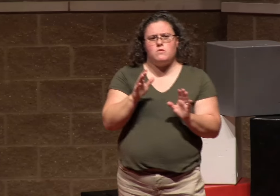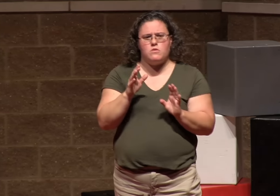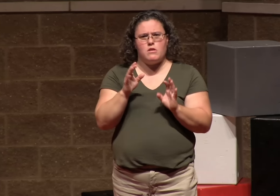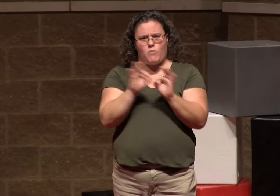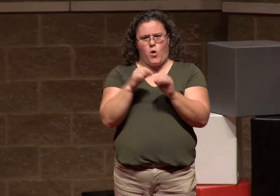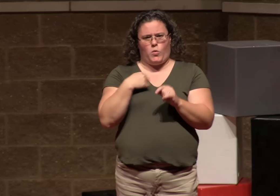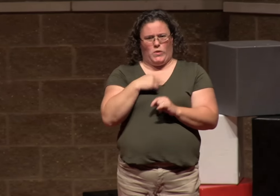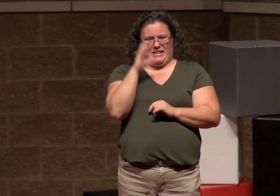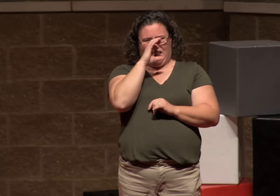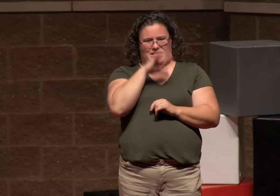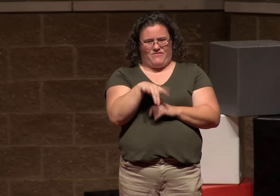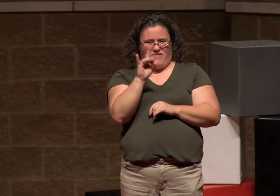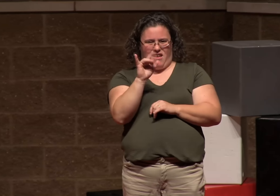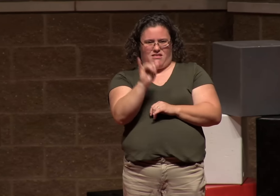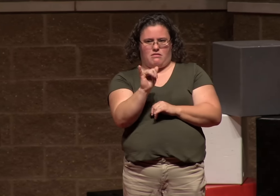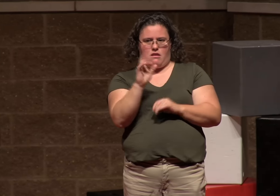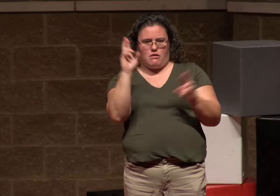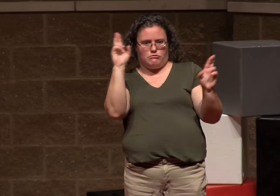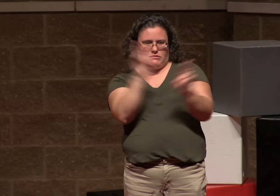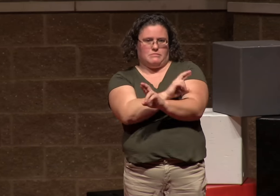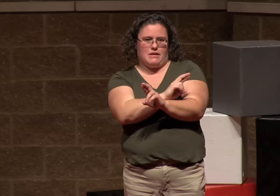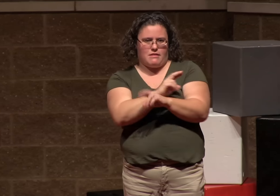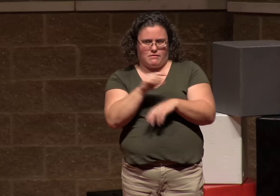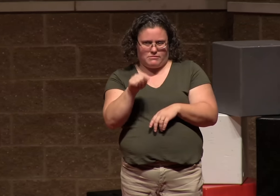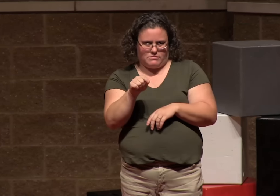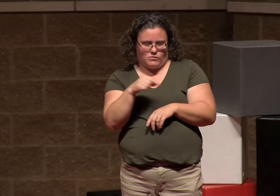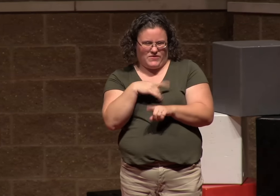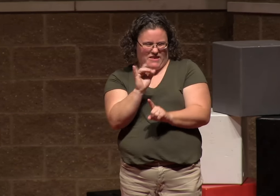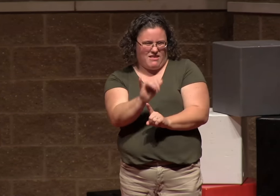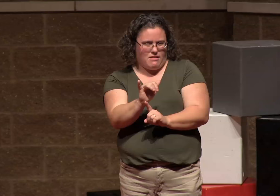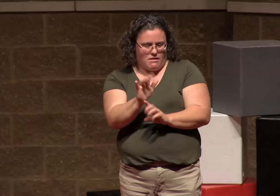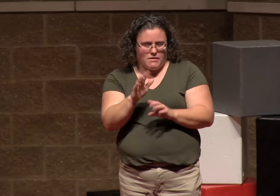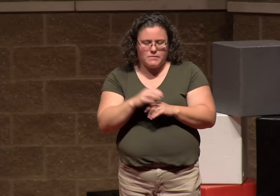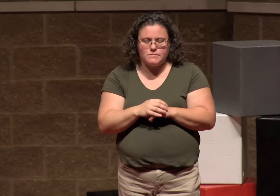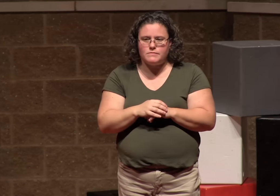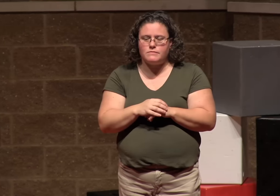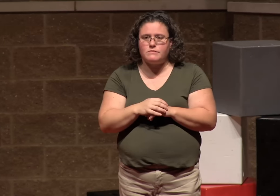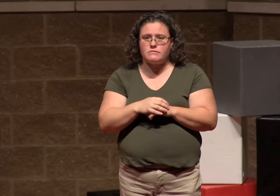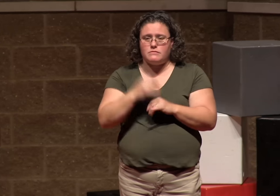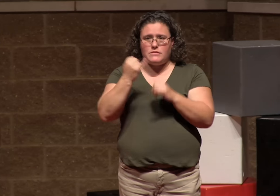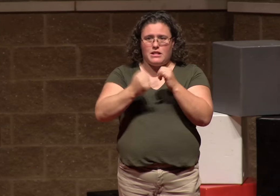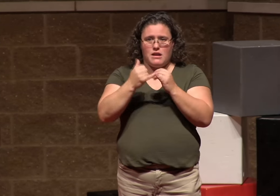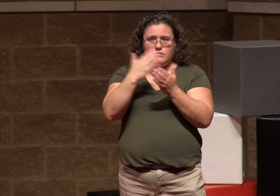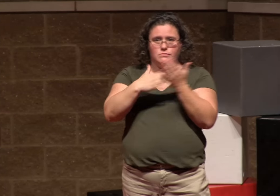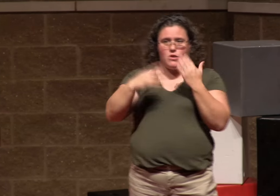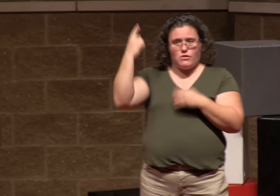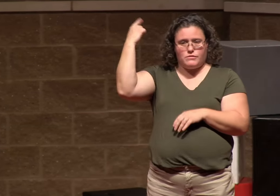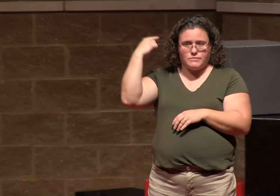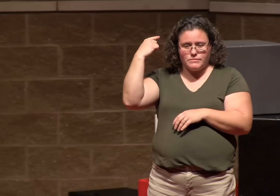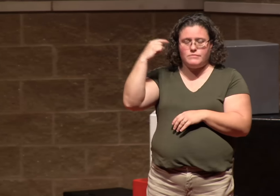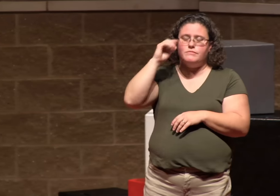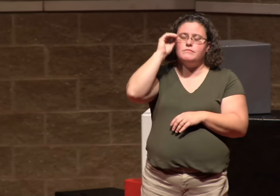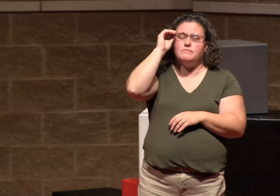To have that intersectionality. And also to have that mutual respect that needs disability for sure.